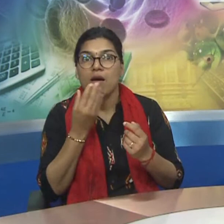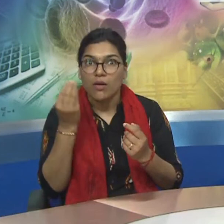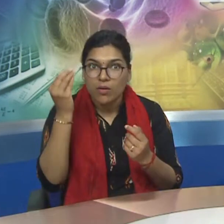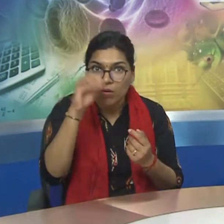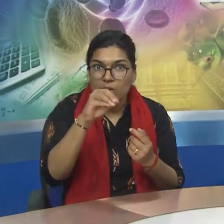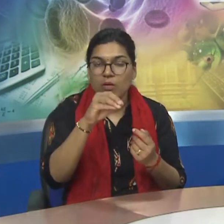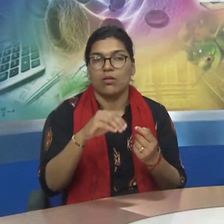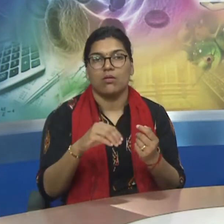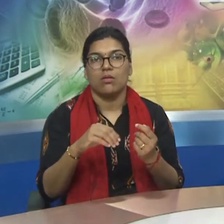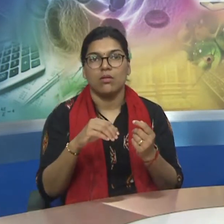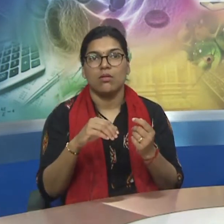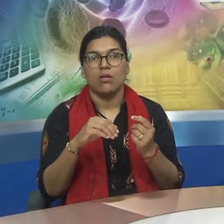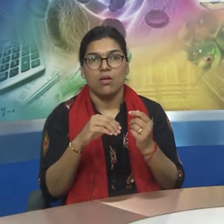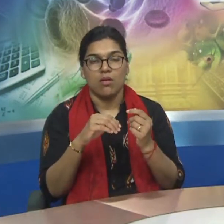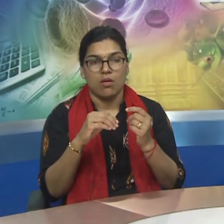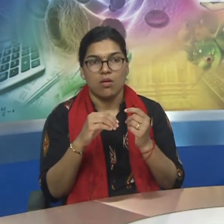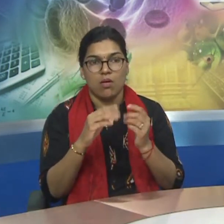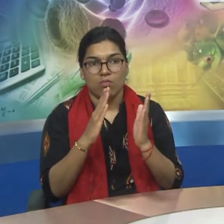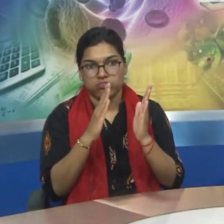You can see so many tools in that